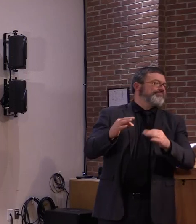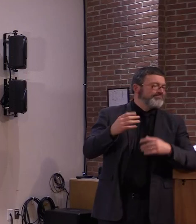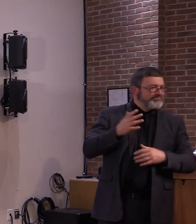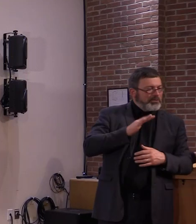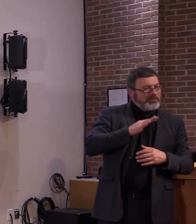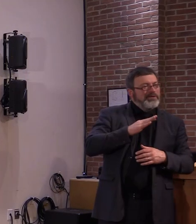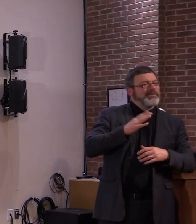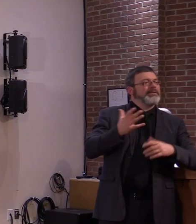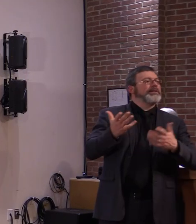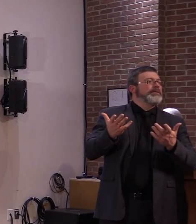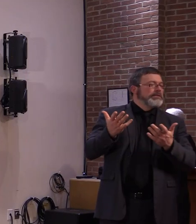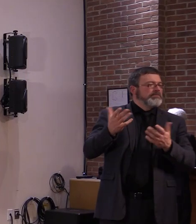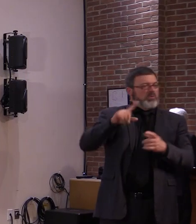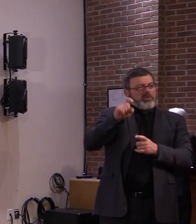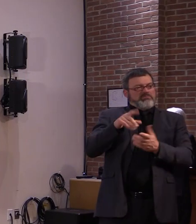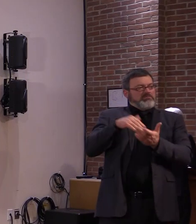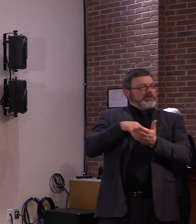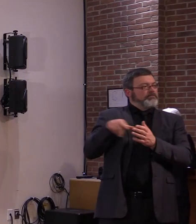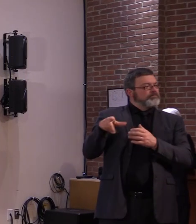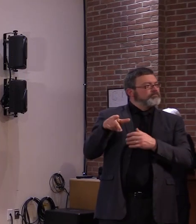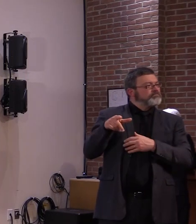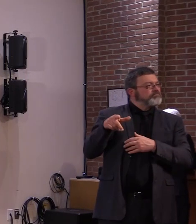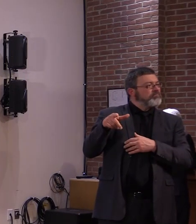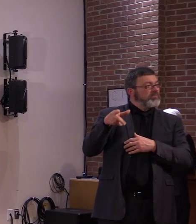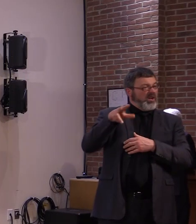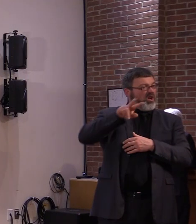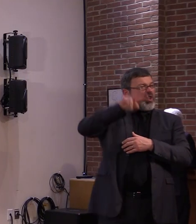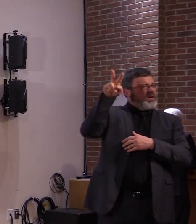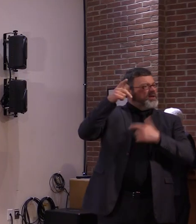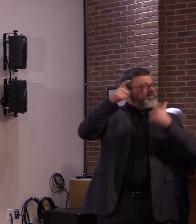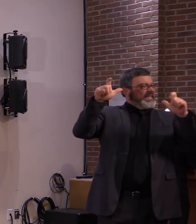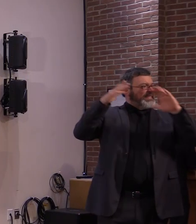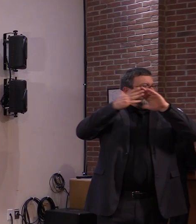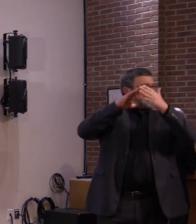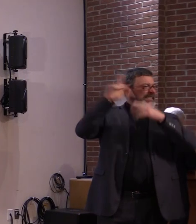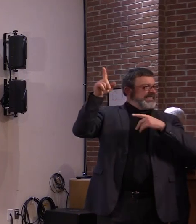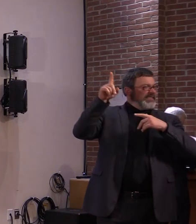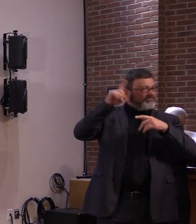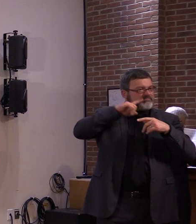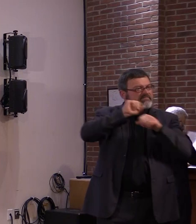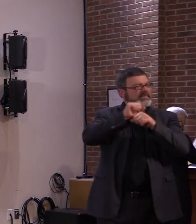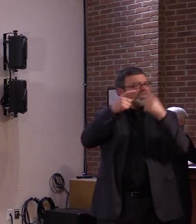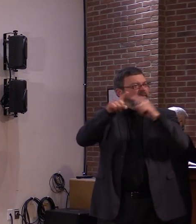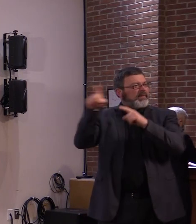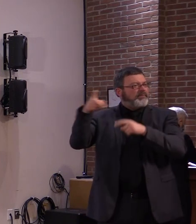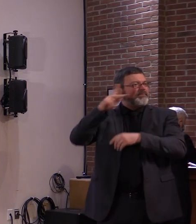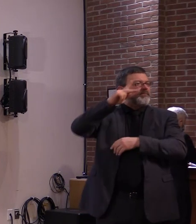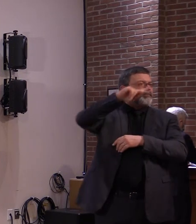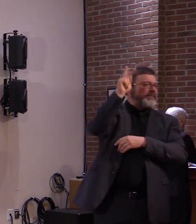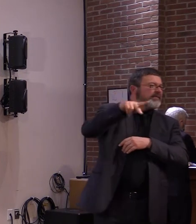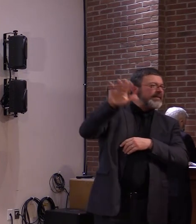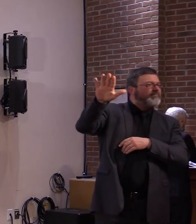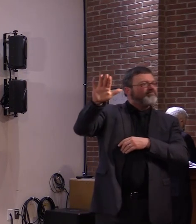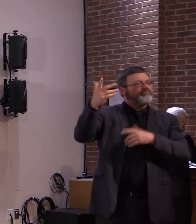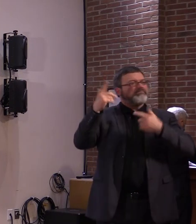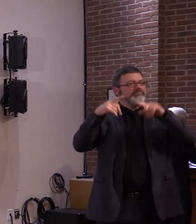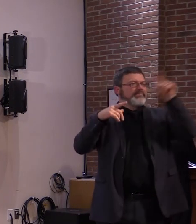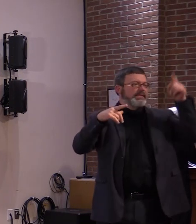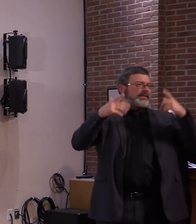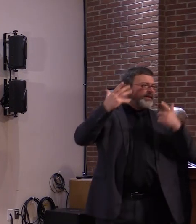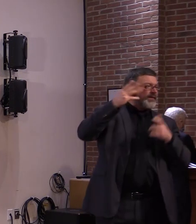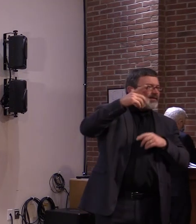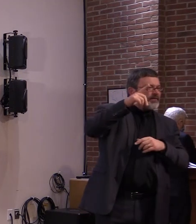not always so in some of the major cities I've found. All right, Steve, we only have a couple minutes. If you had a question for Dr.